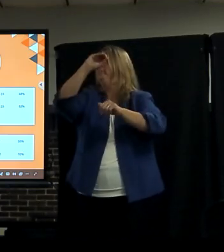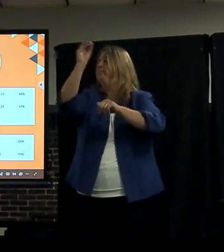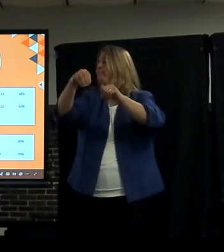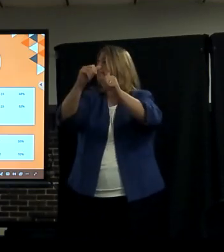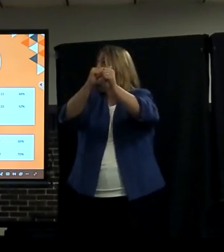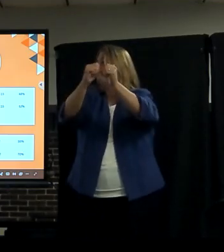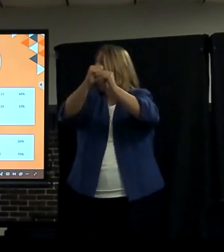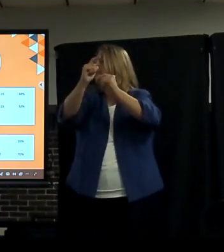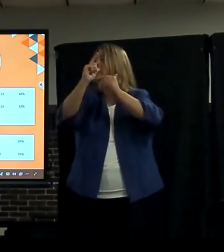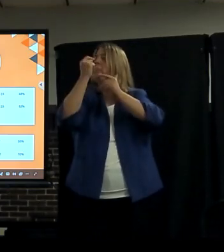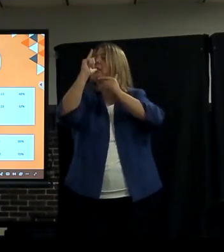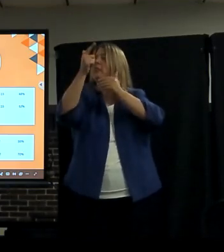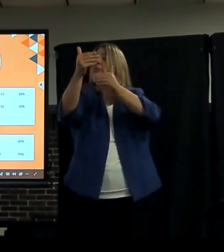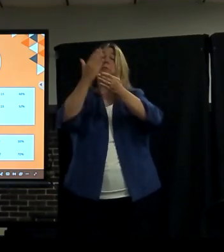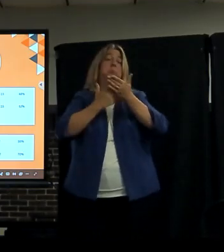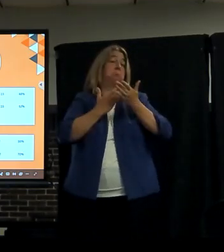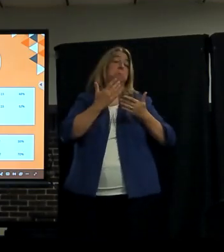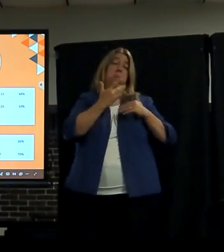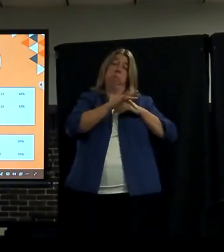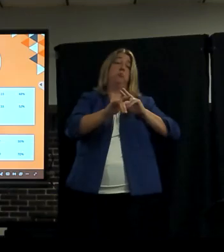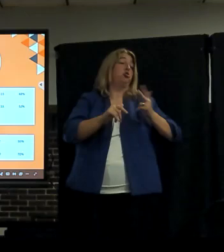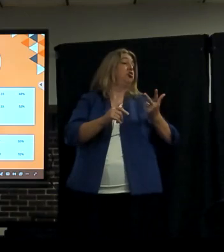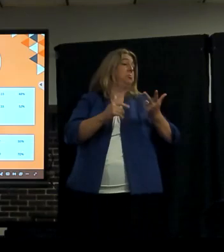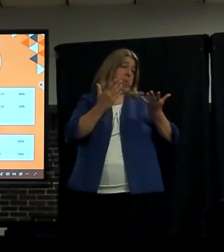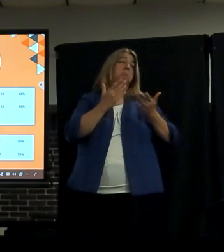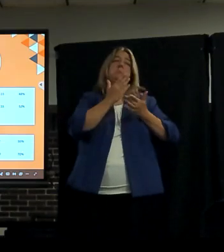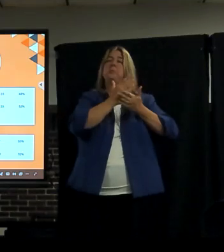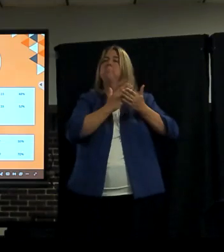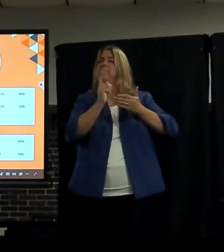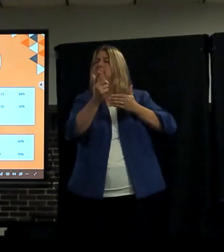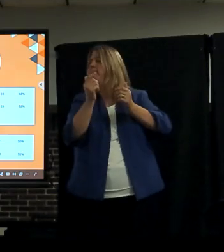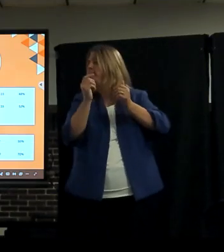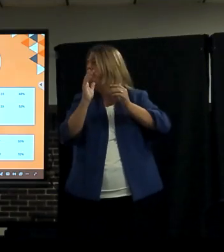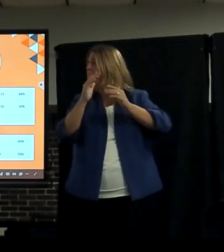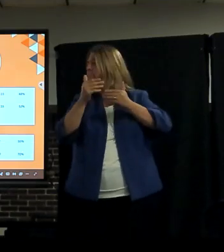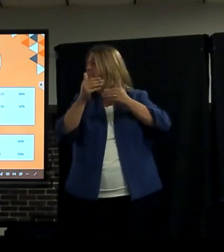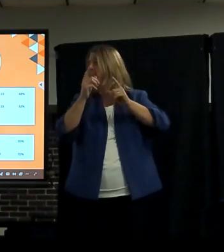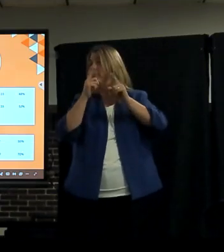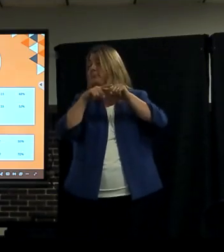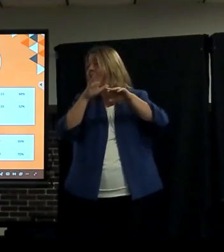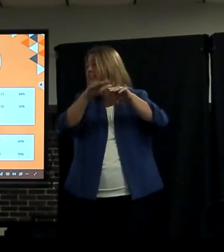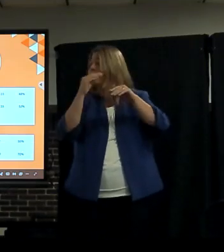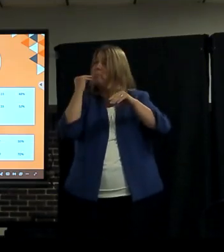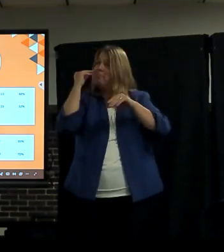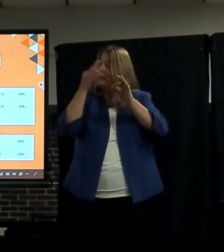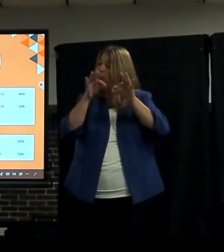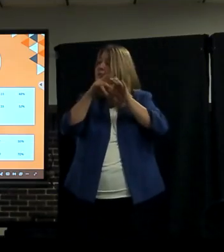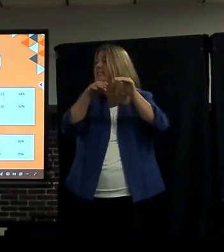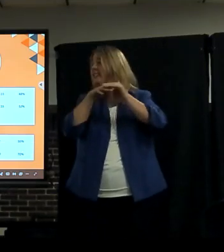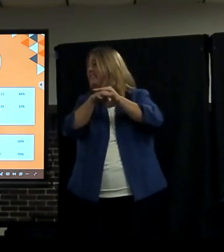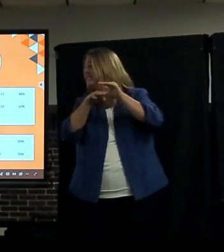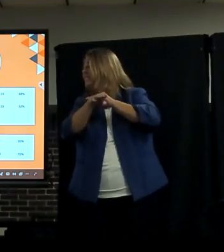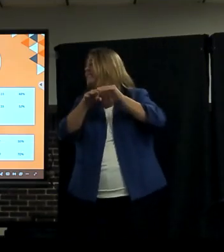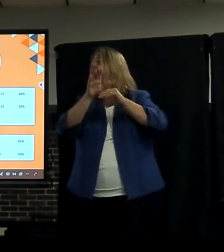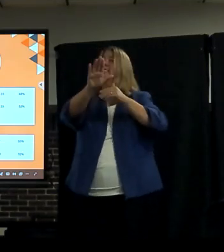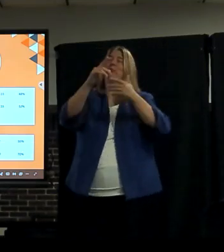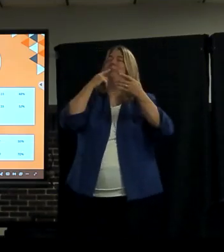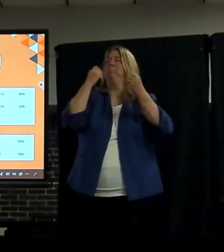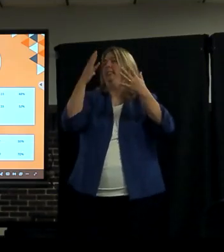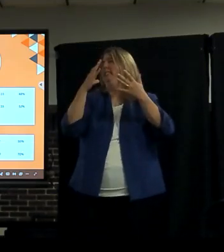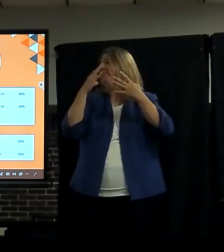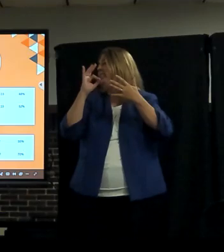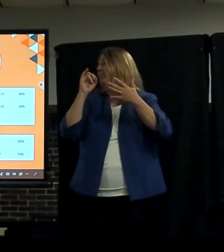language. English is their second language. So as time goes on, we'll be able to have that longitudinal data with iRead. And